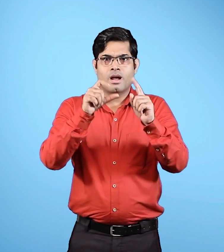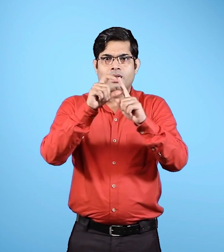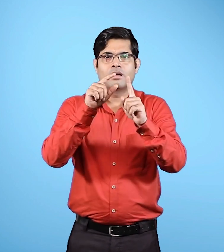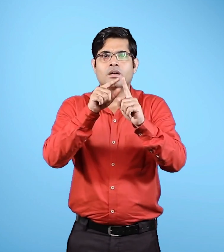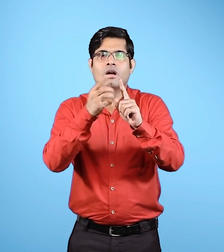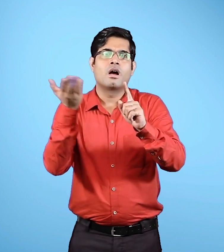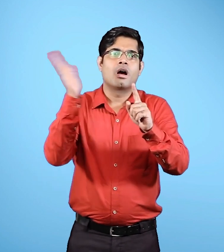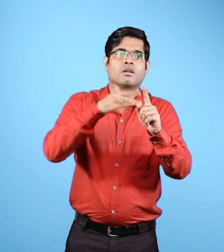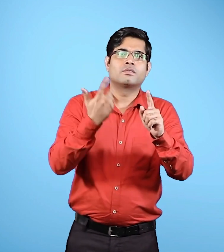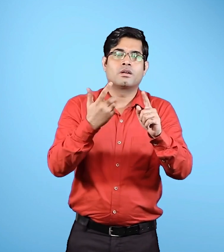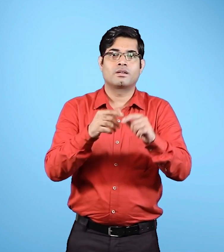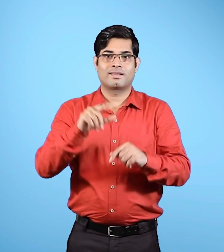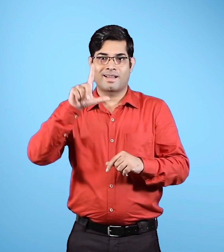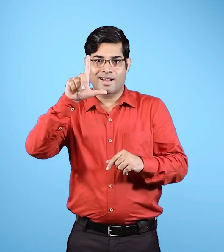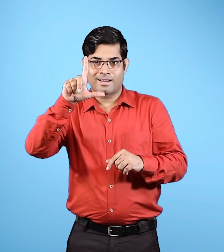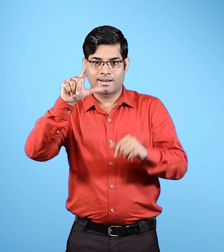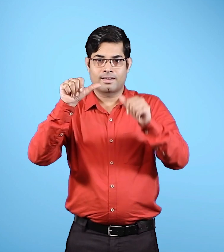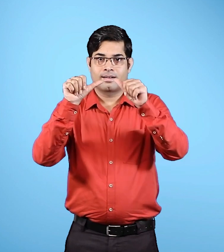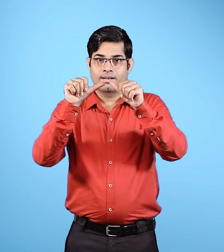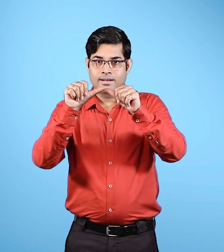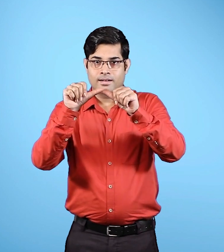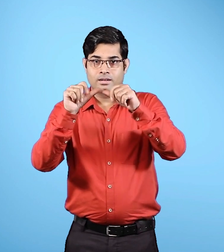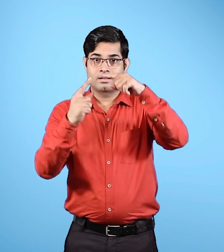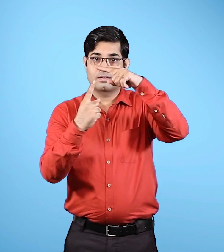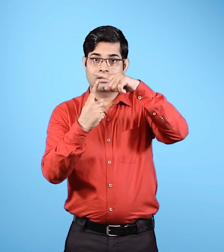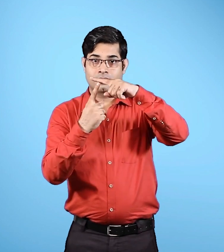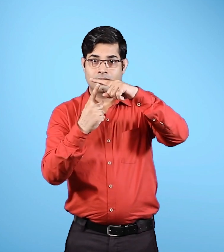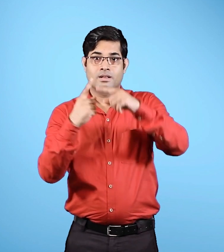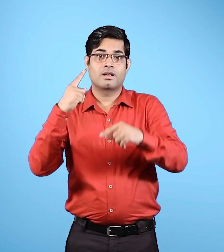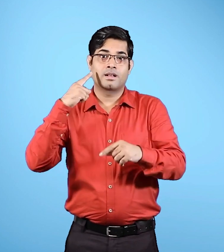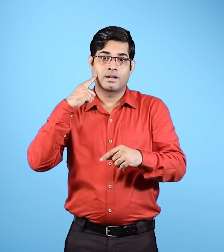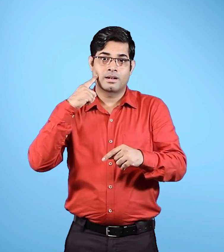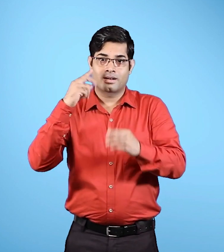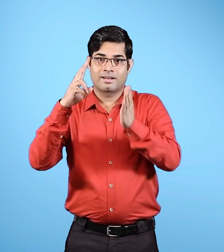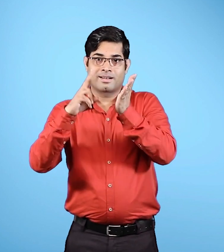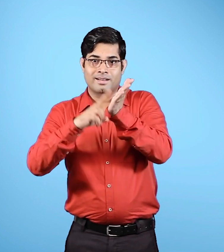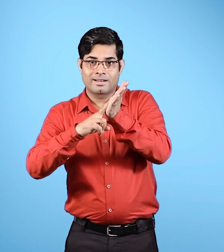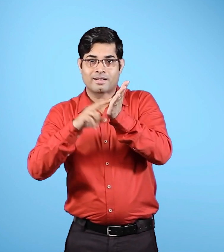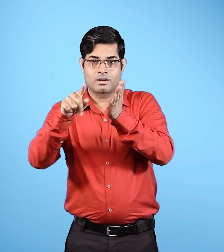This stands for two Latin words, Anno Domini,